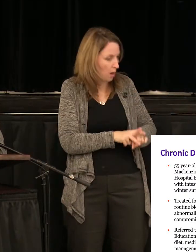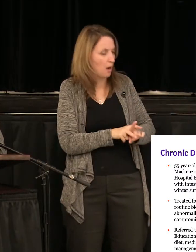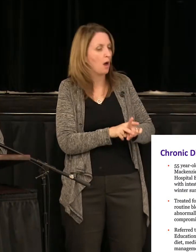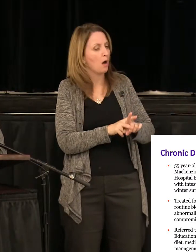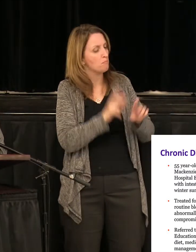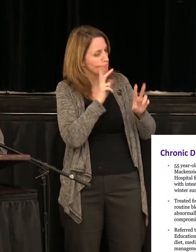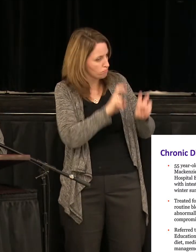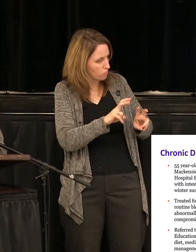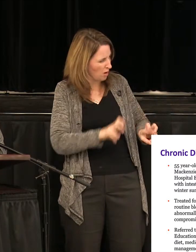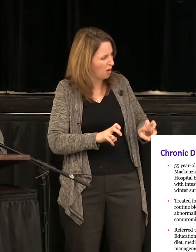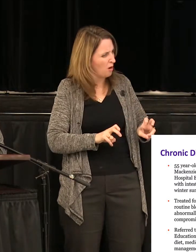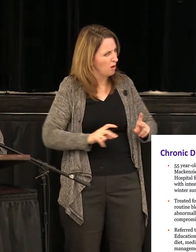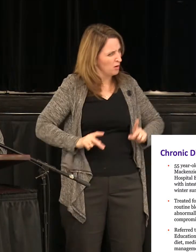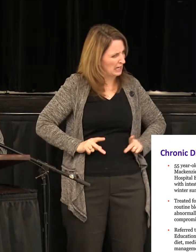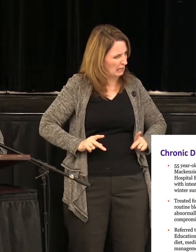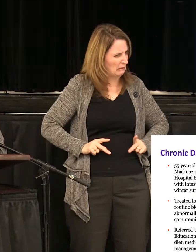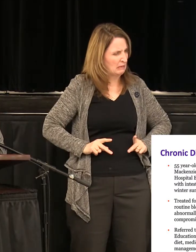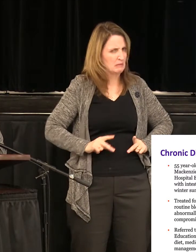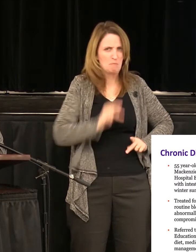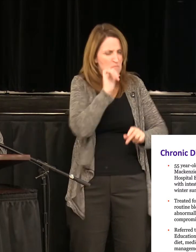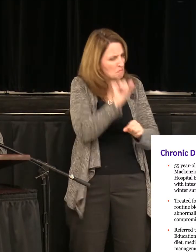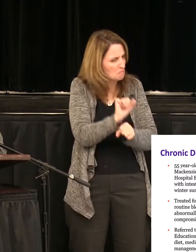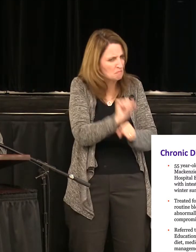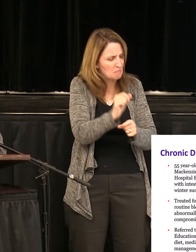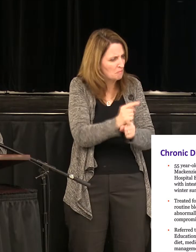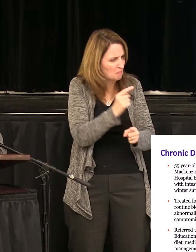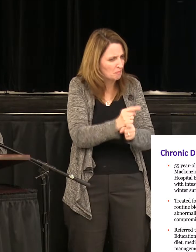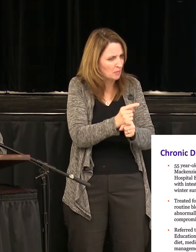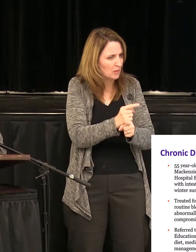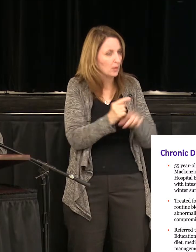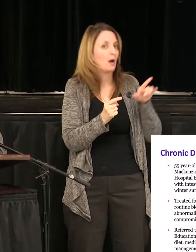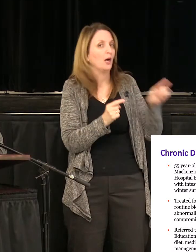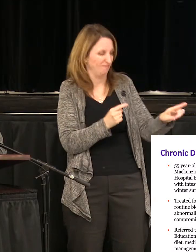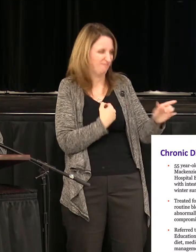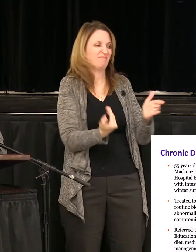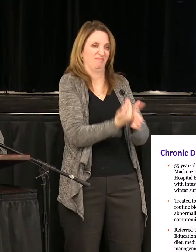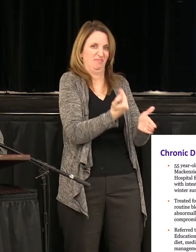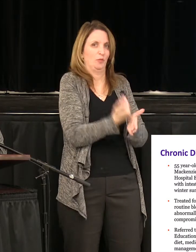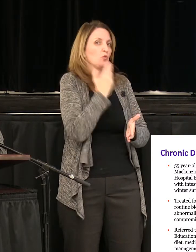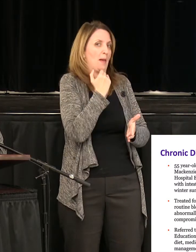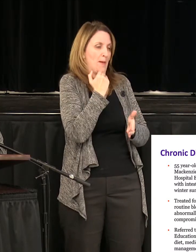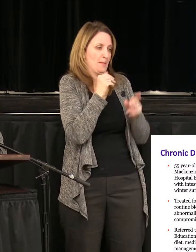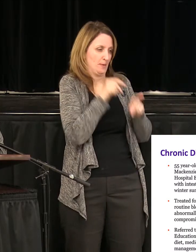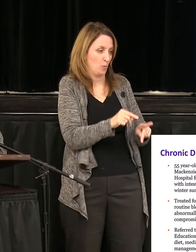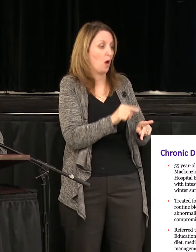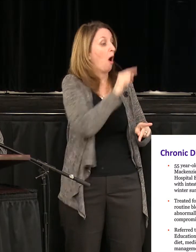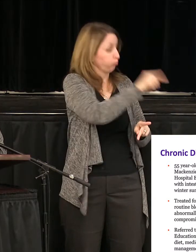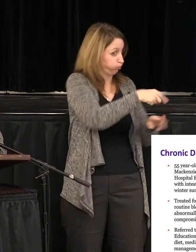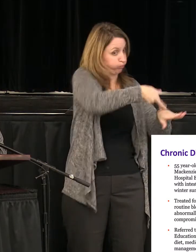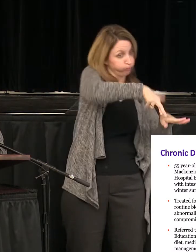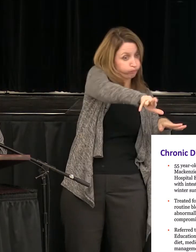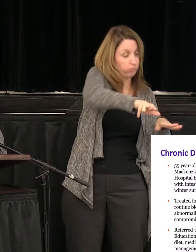that his kidney function is already deteriorating already. So he's diagnosed as a new diabetic. He's hooked up into the diabetic education